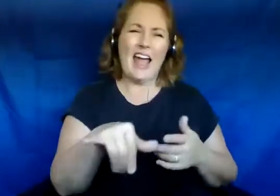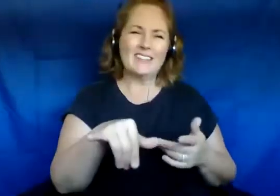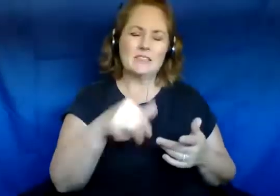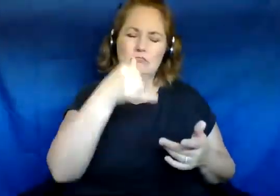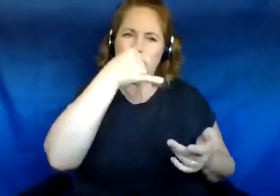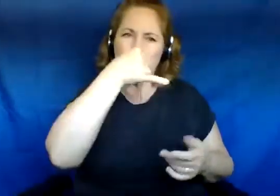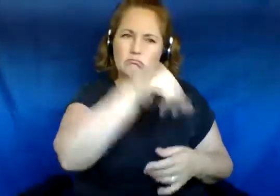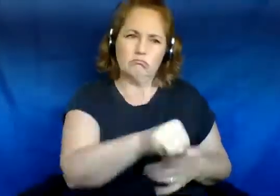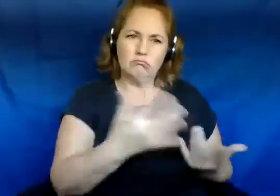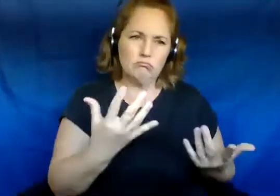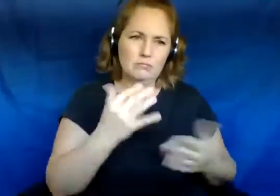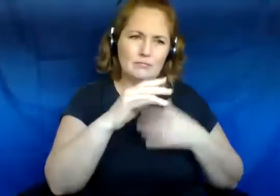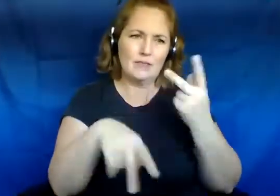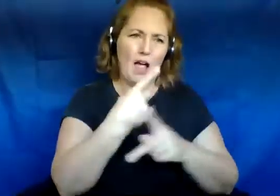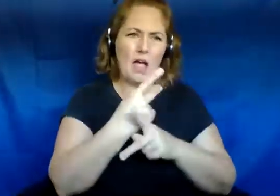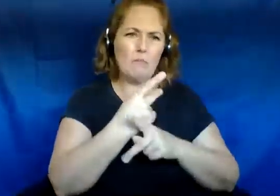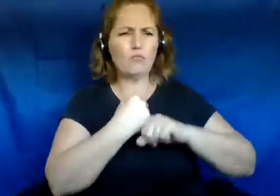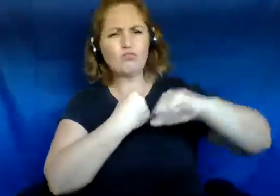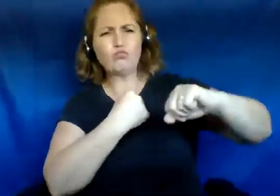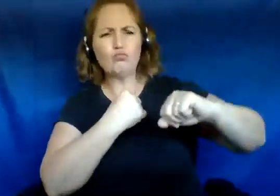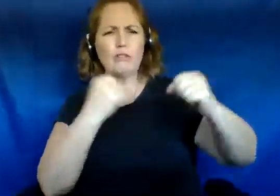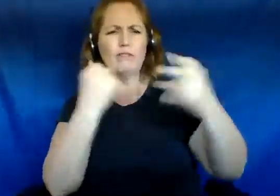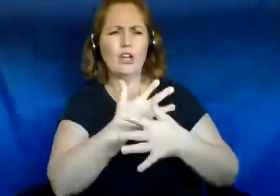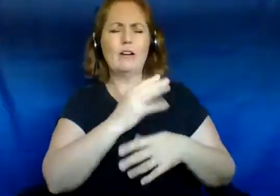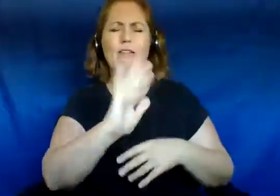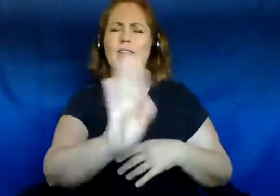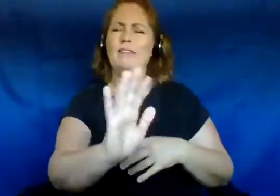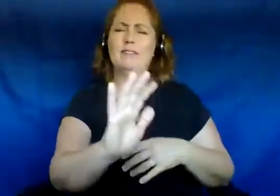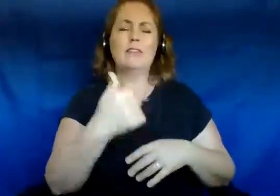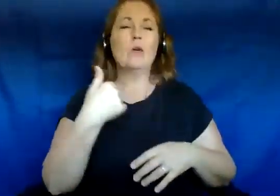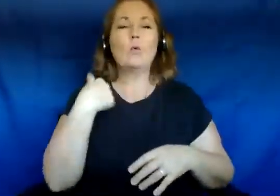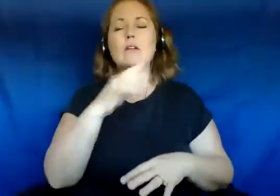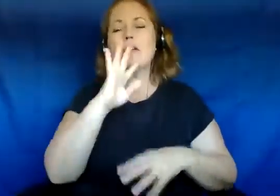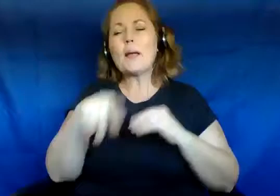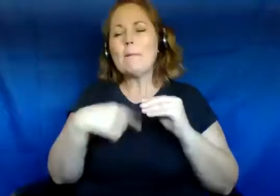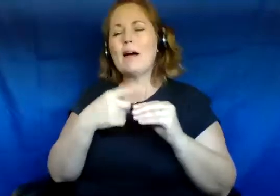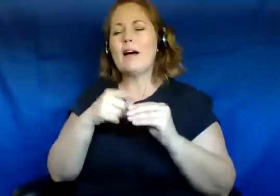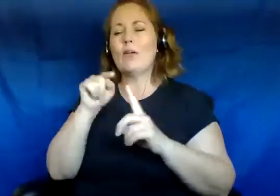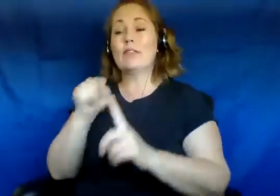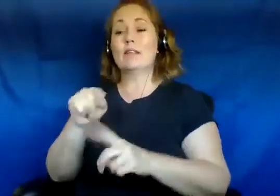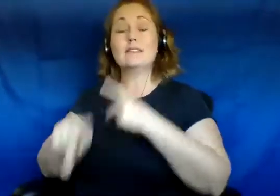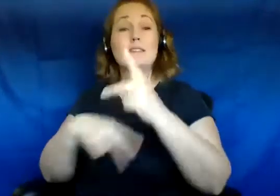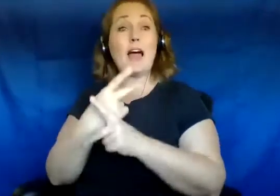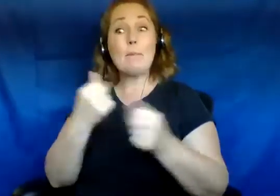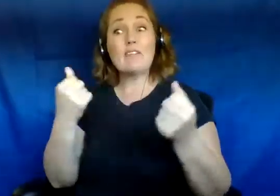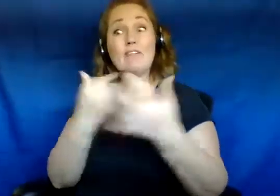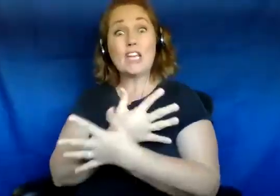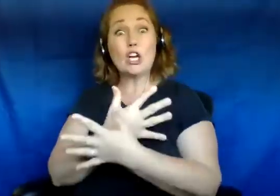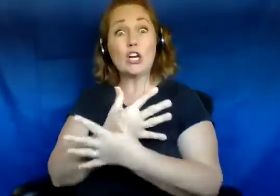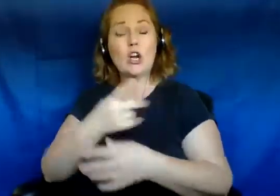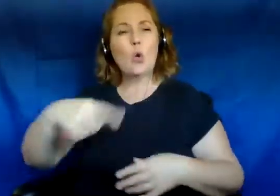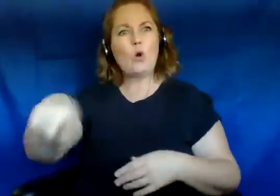that's ludicrous. But what we're talking about is the kind of fear that paralyzes